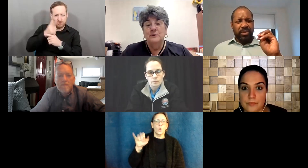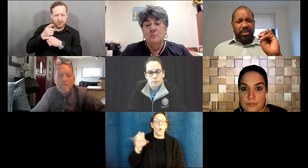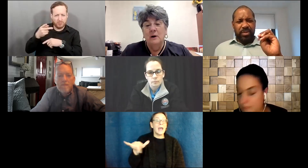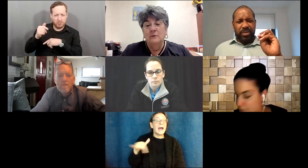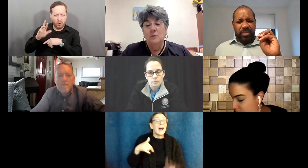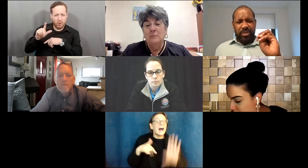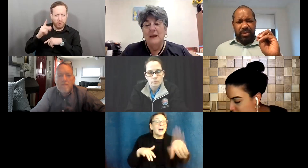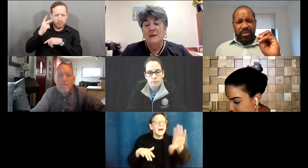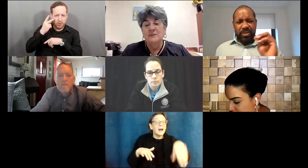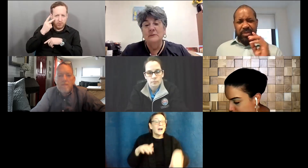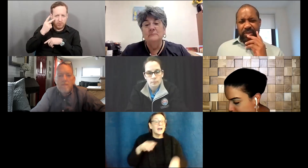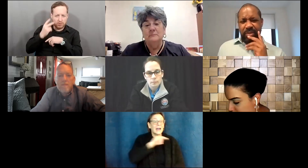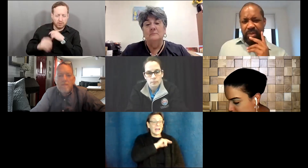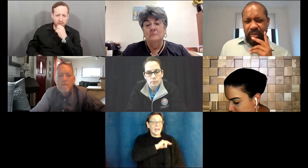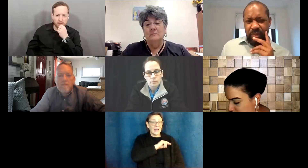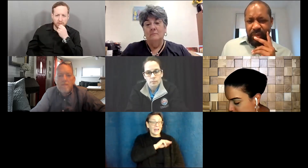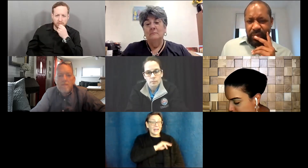with her tomorrow. You want me to ask her?